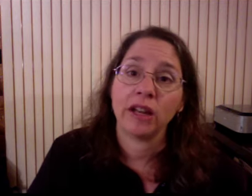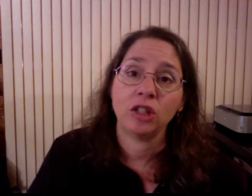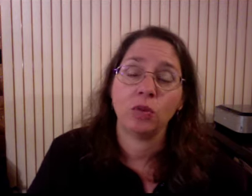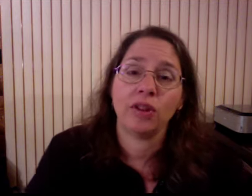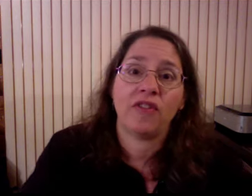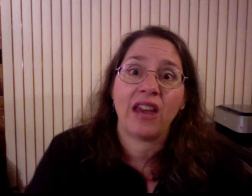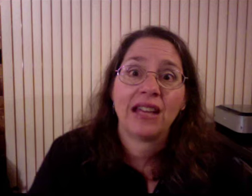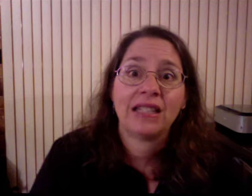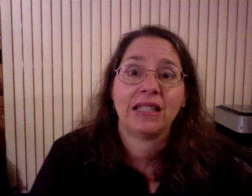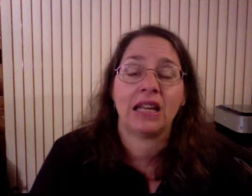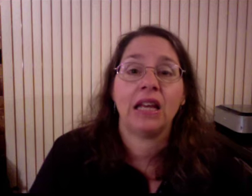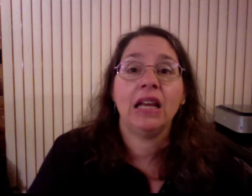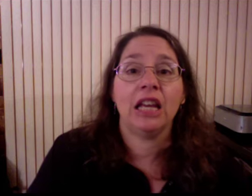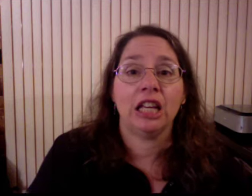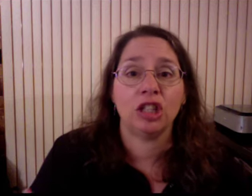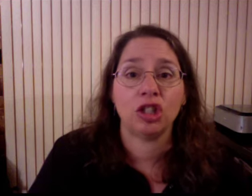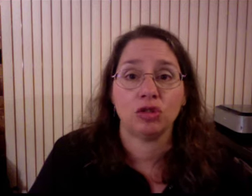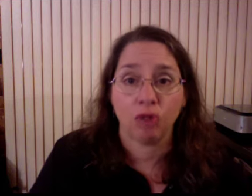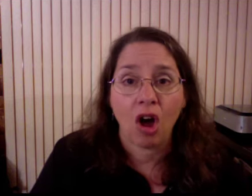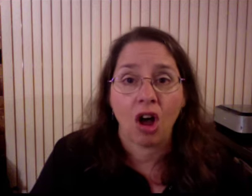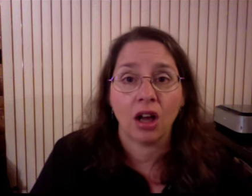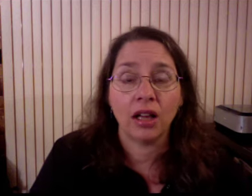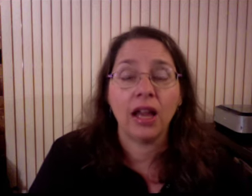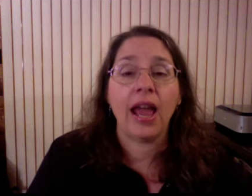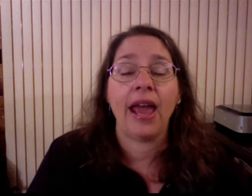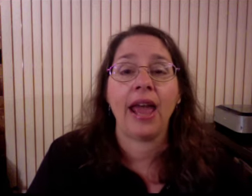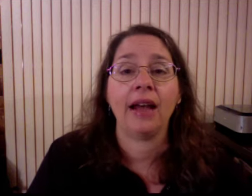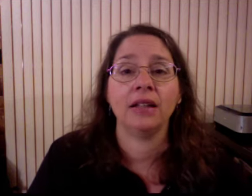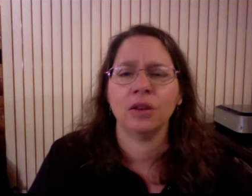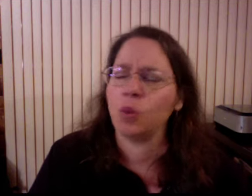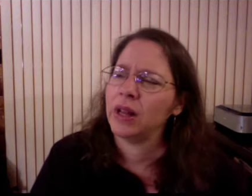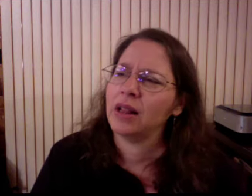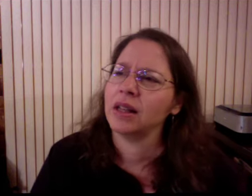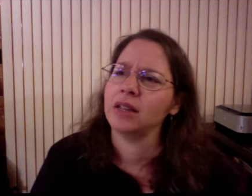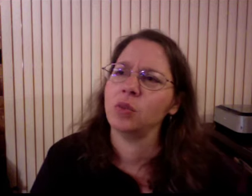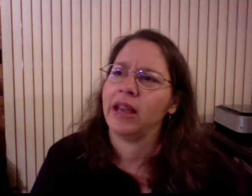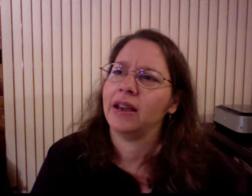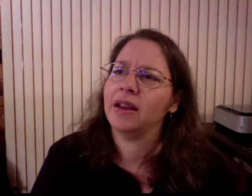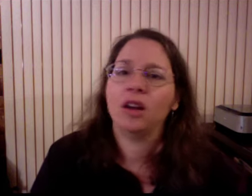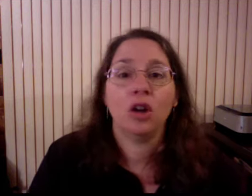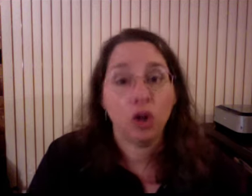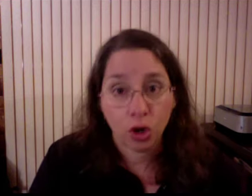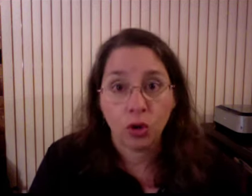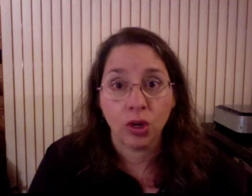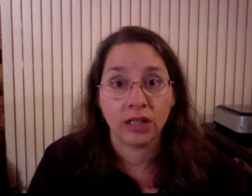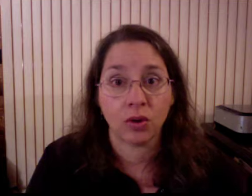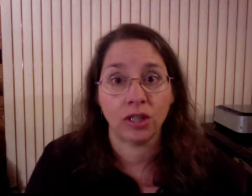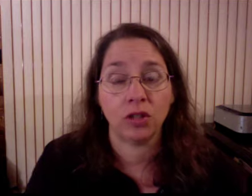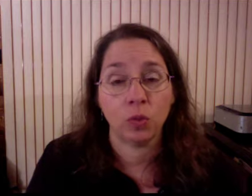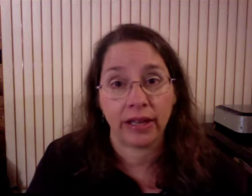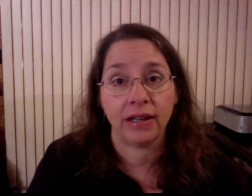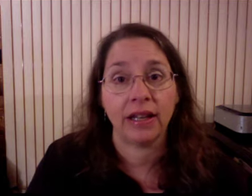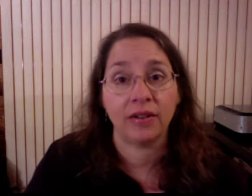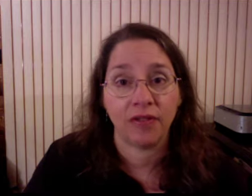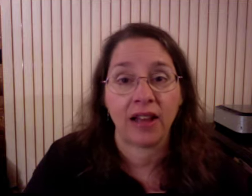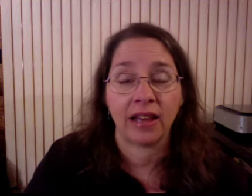where the fantasy is strong and the will is weak. Who is going to win in a fight like